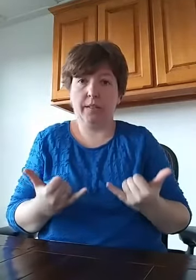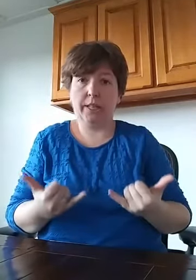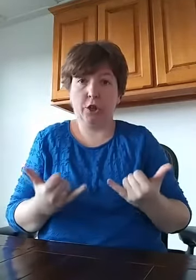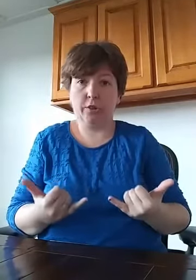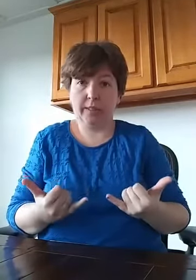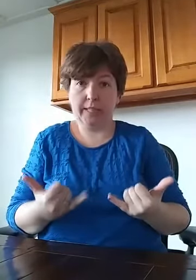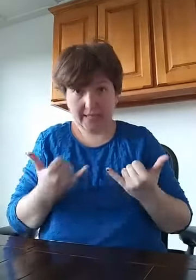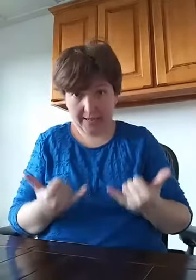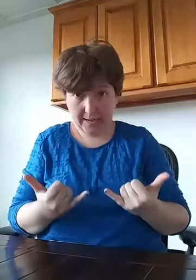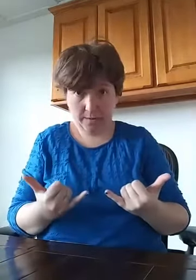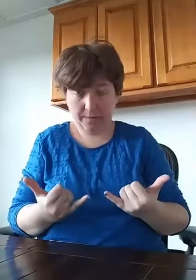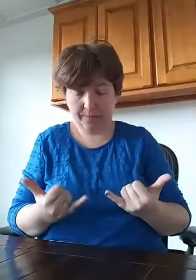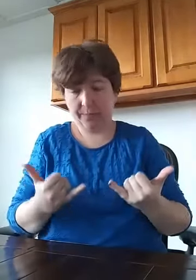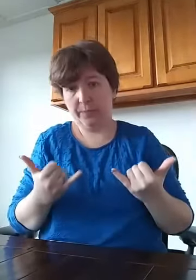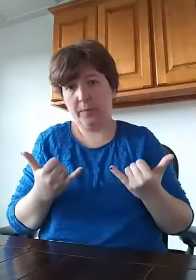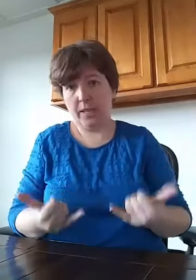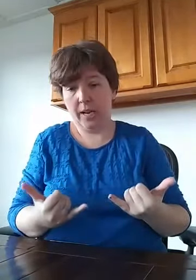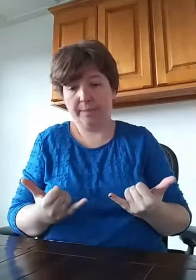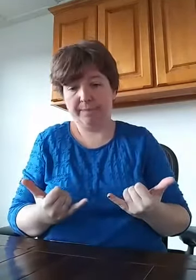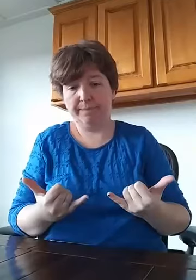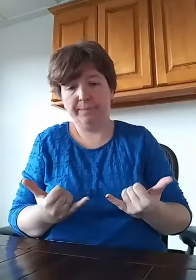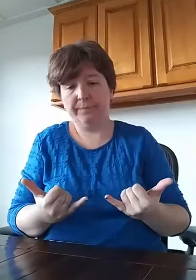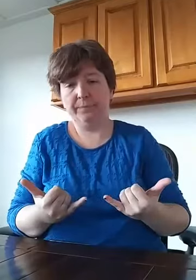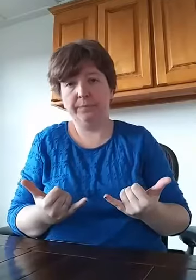presently, currently, now, today.